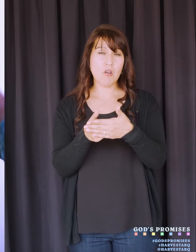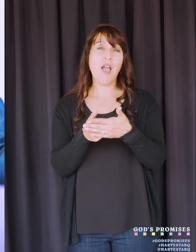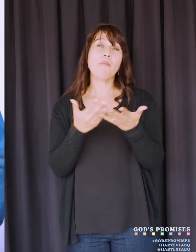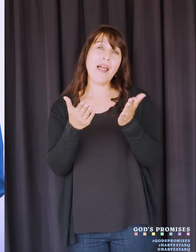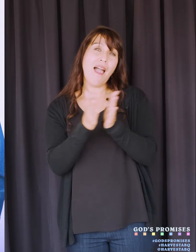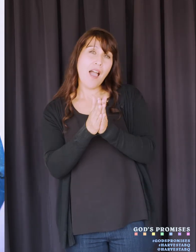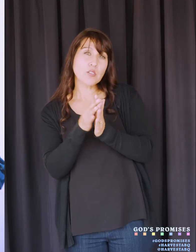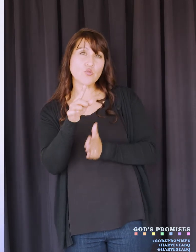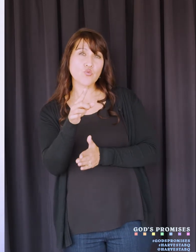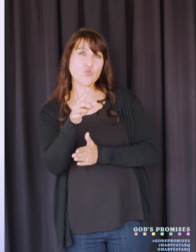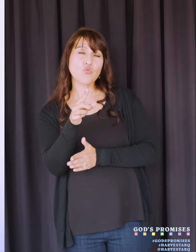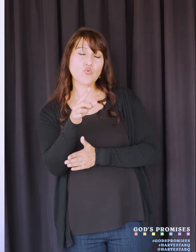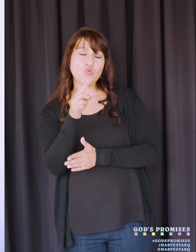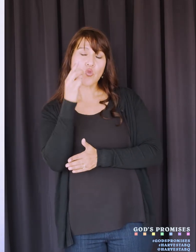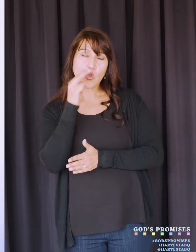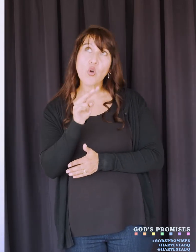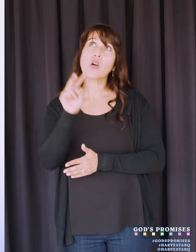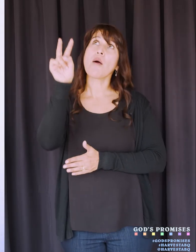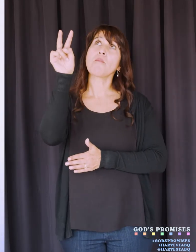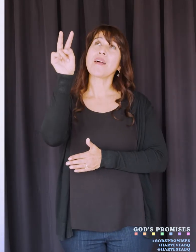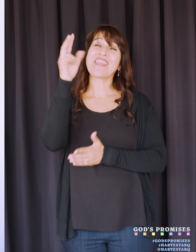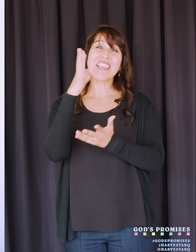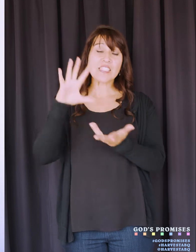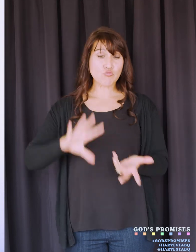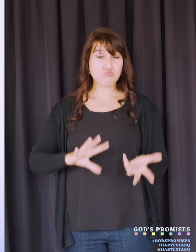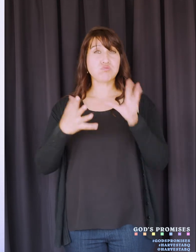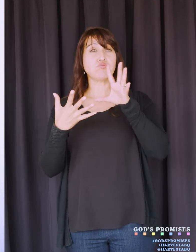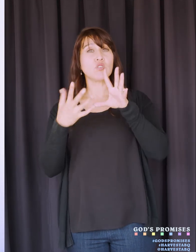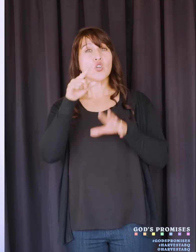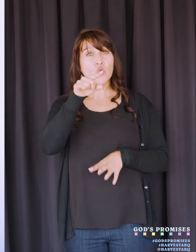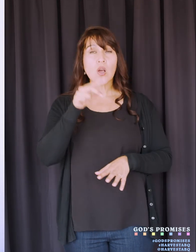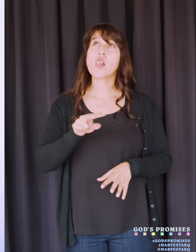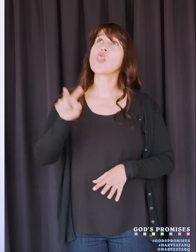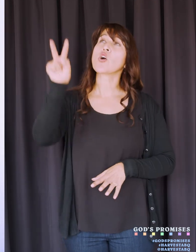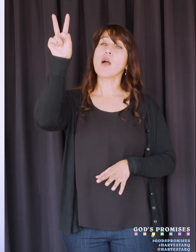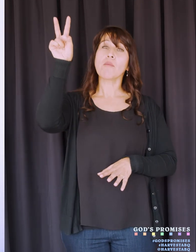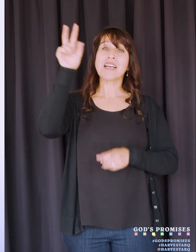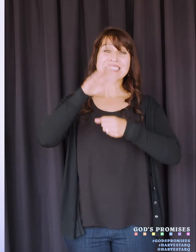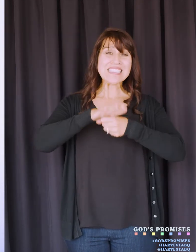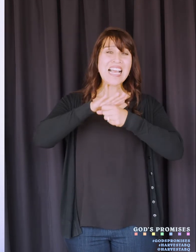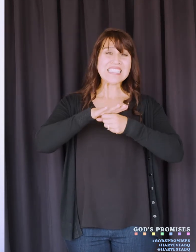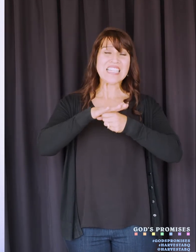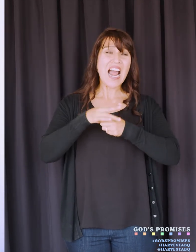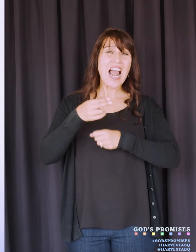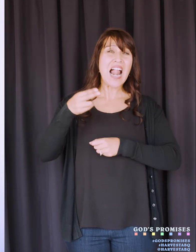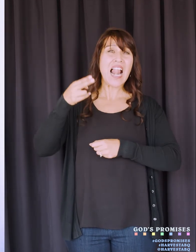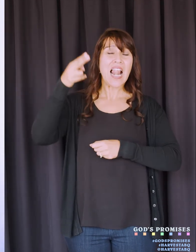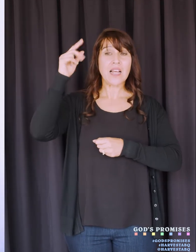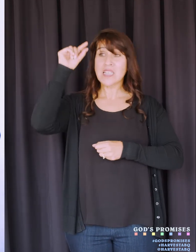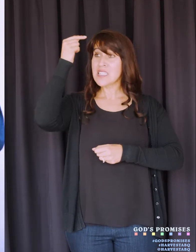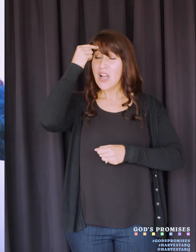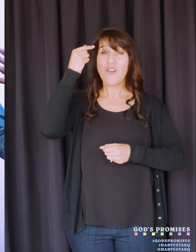look up. When things are falling apart, look up. When tension is high and our